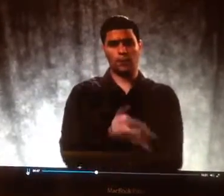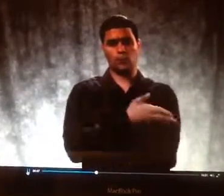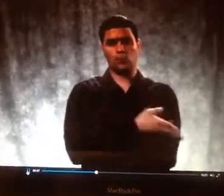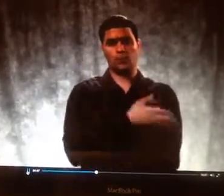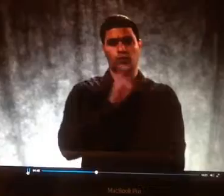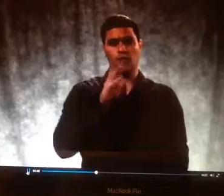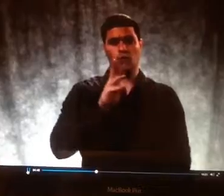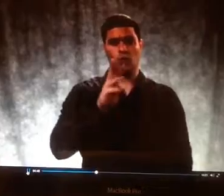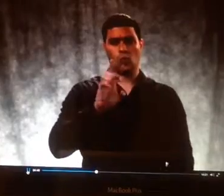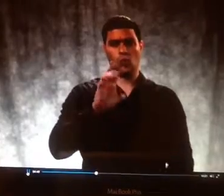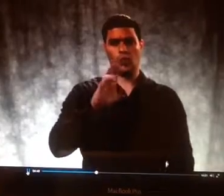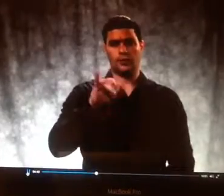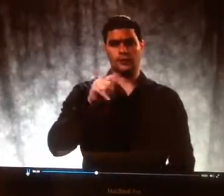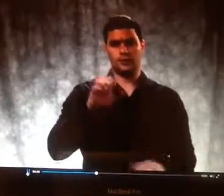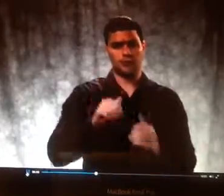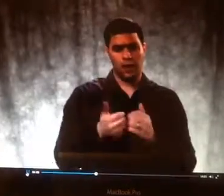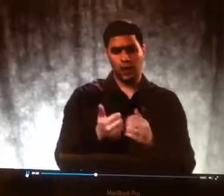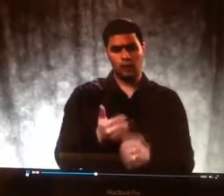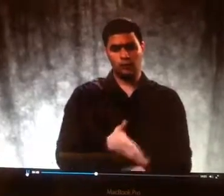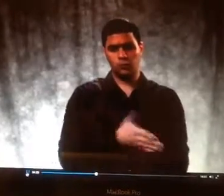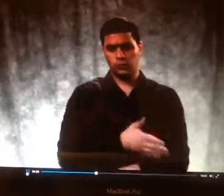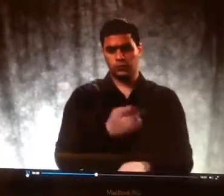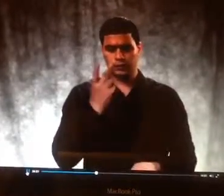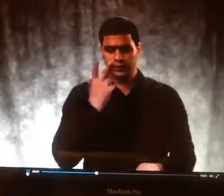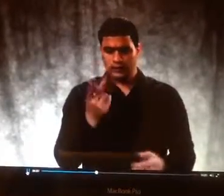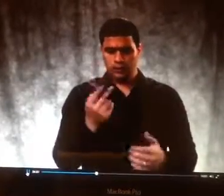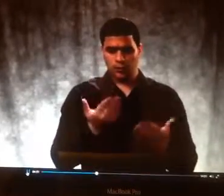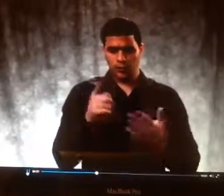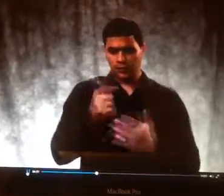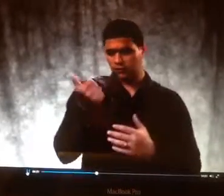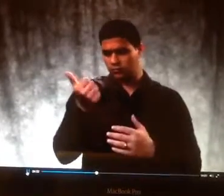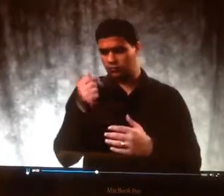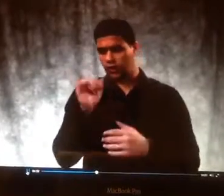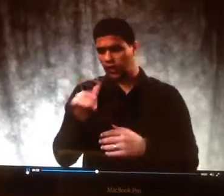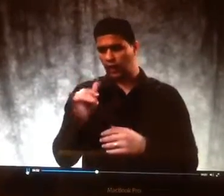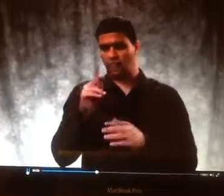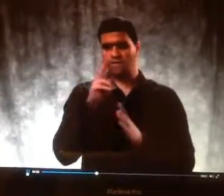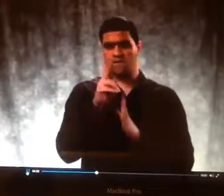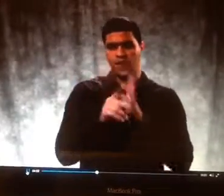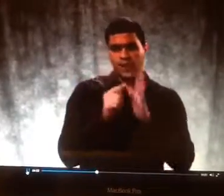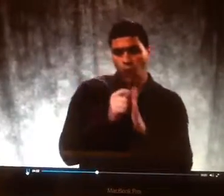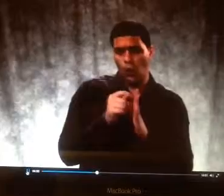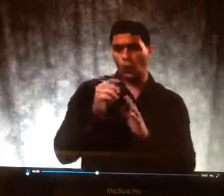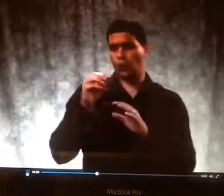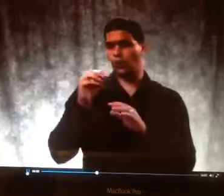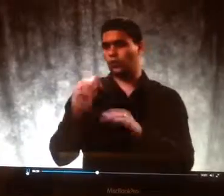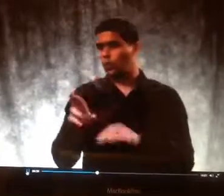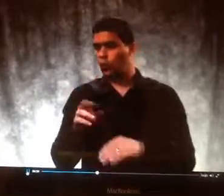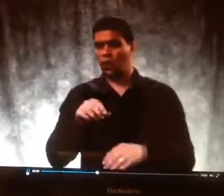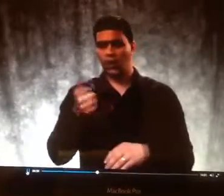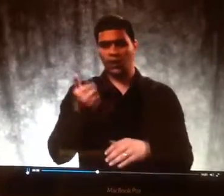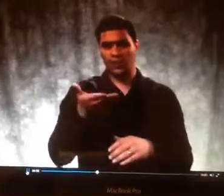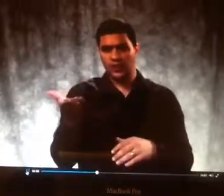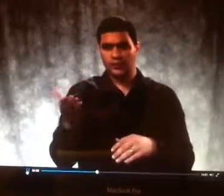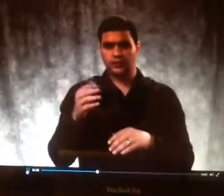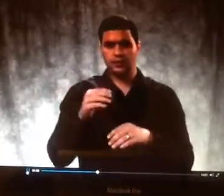it over and try and figure out ways to improve the website. So, for example, he would think, oh, maybe I can take off a video,